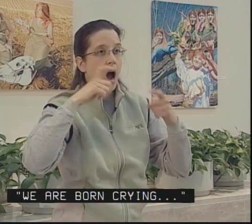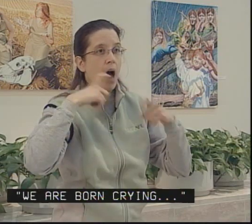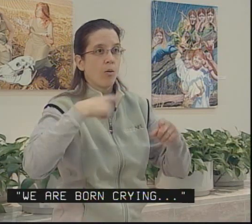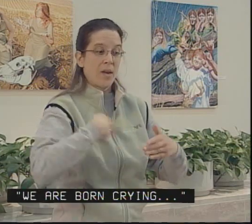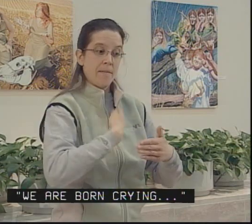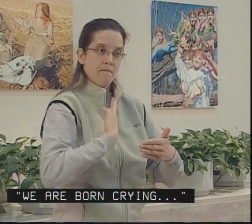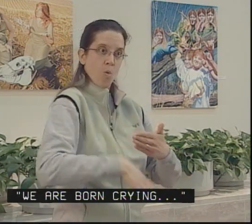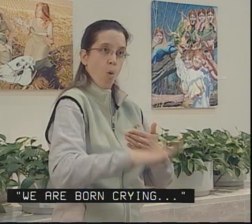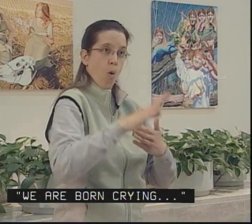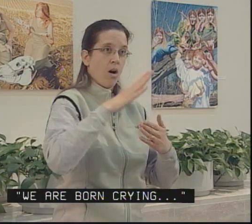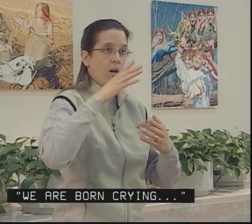crying."